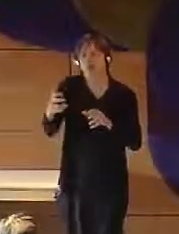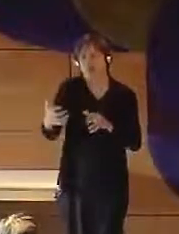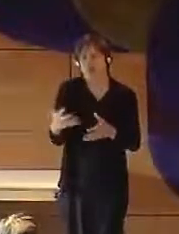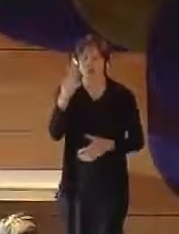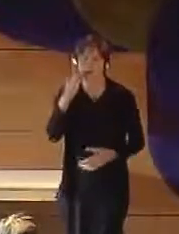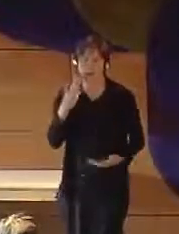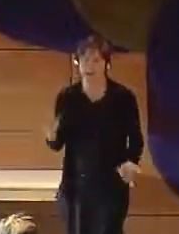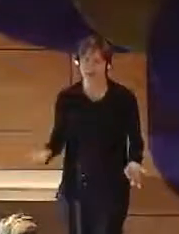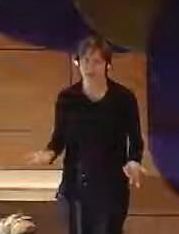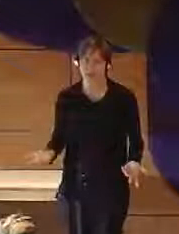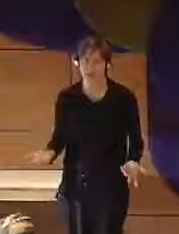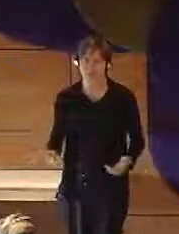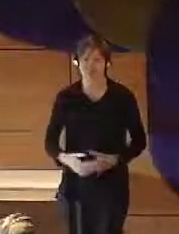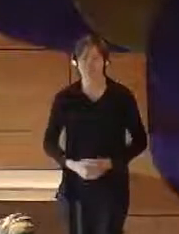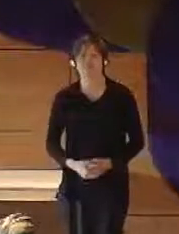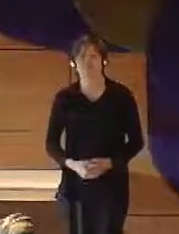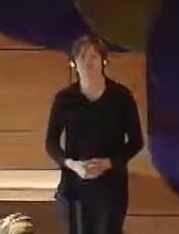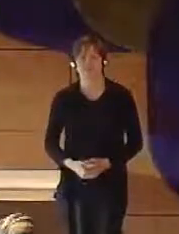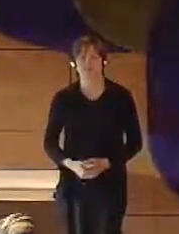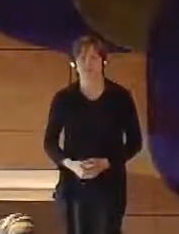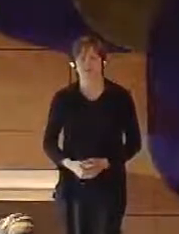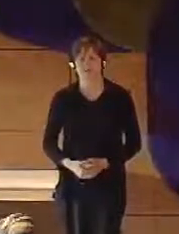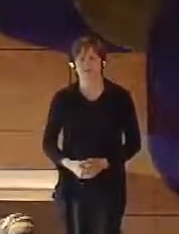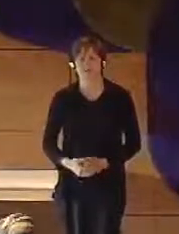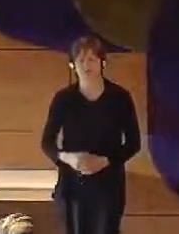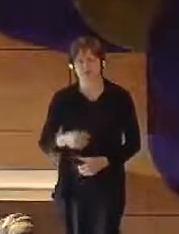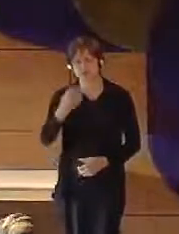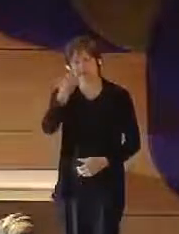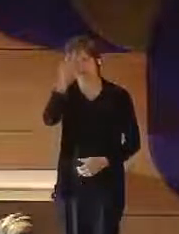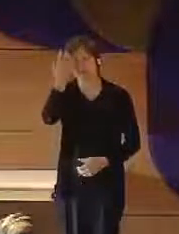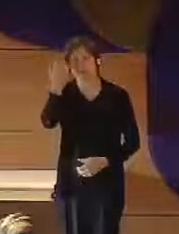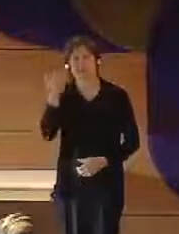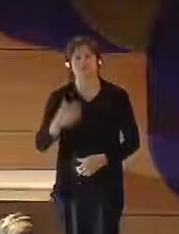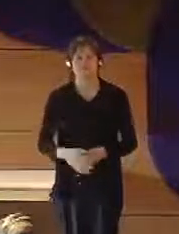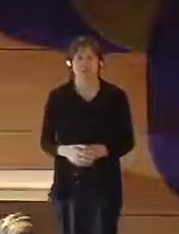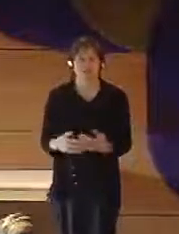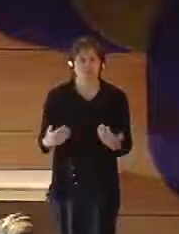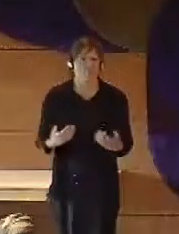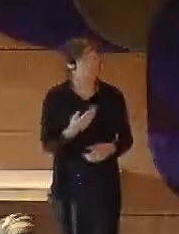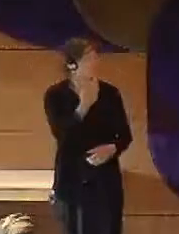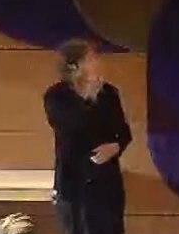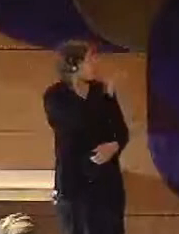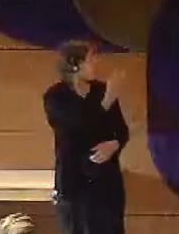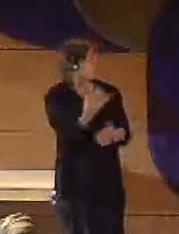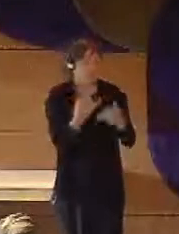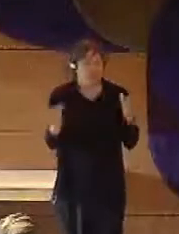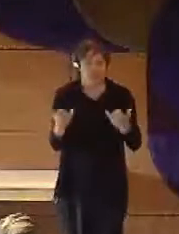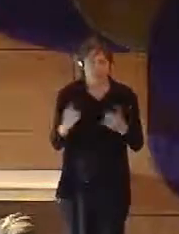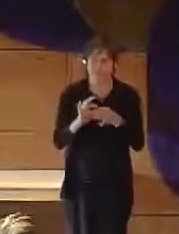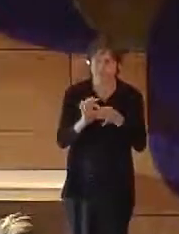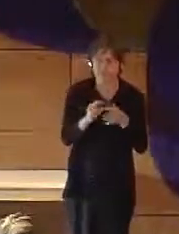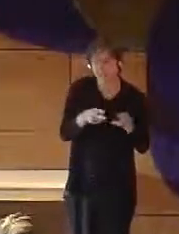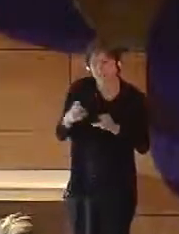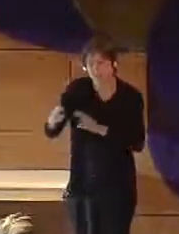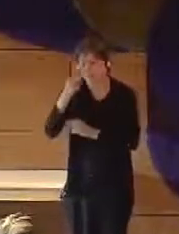And the way you do that is, as I've said, you do staging. So your pediatric endocrinologist would look at their armpits, see if there's any hair at their